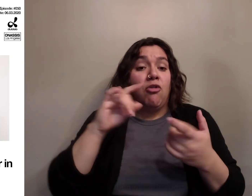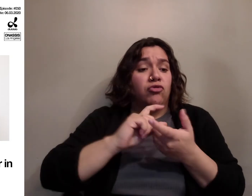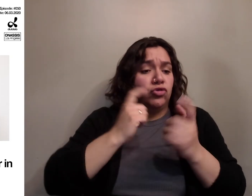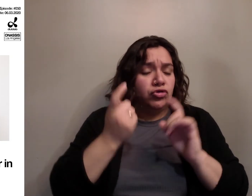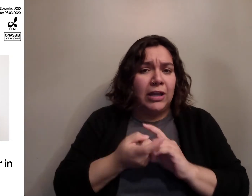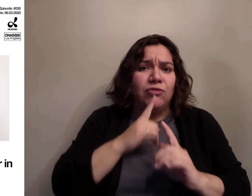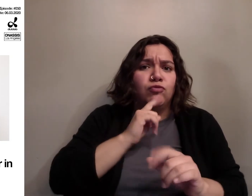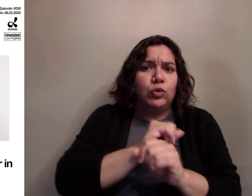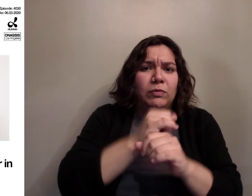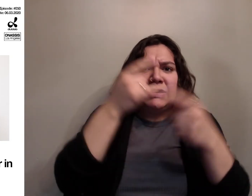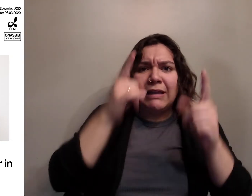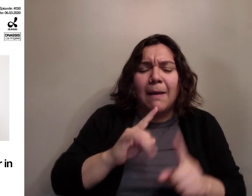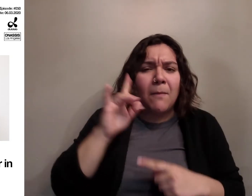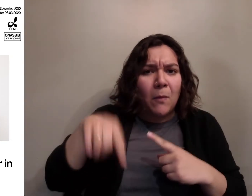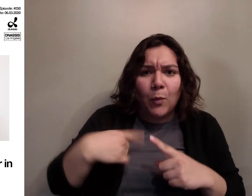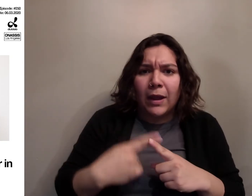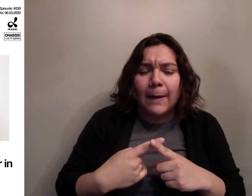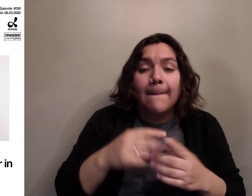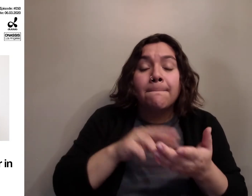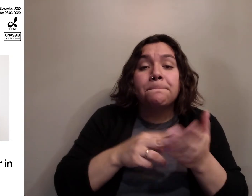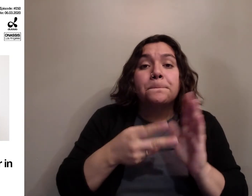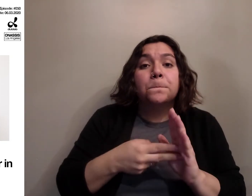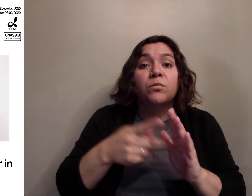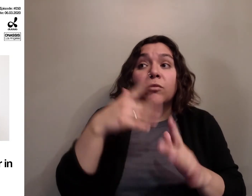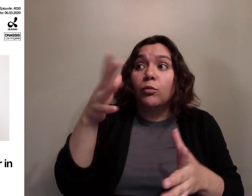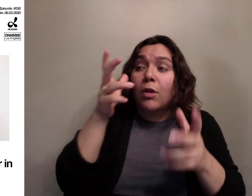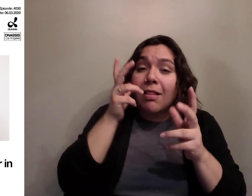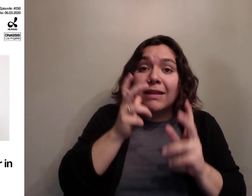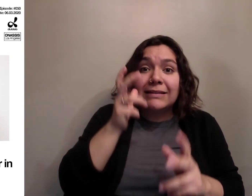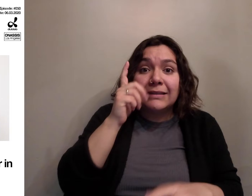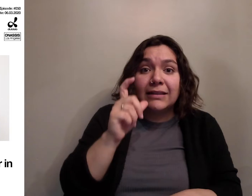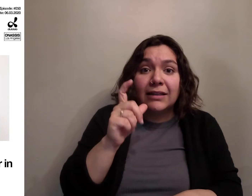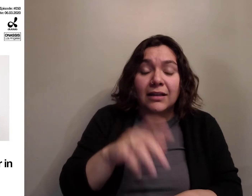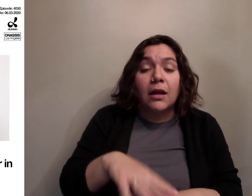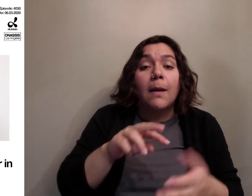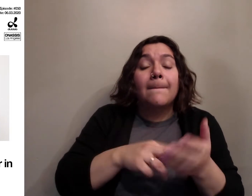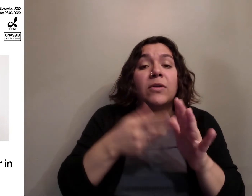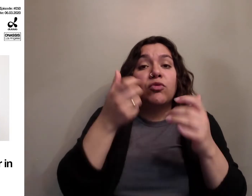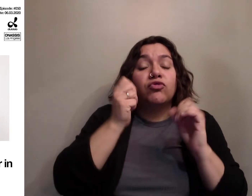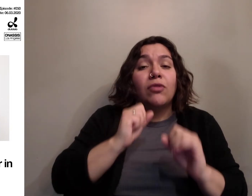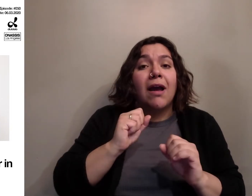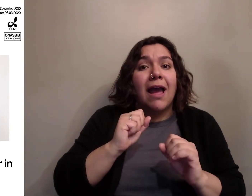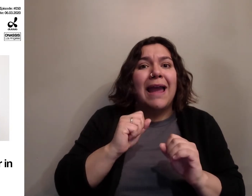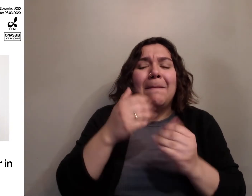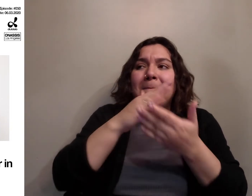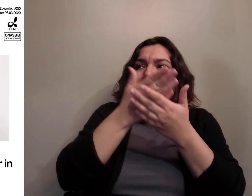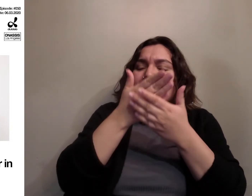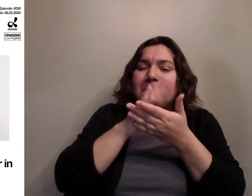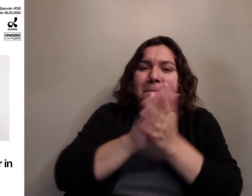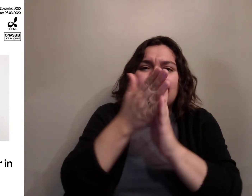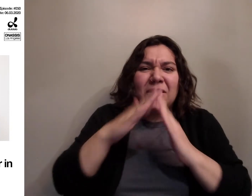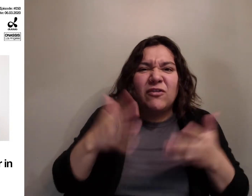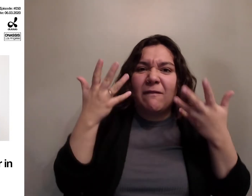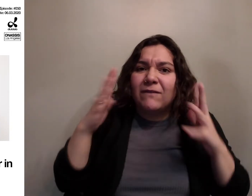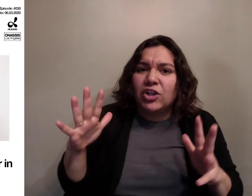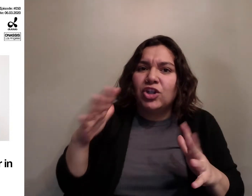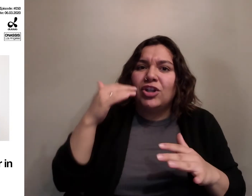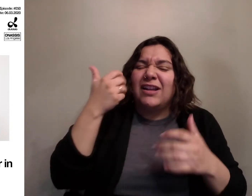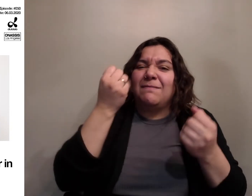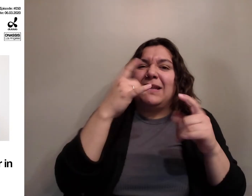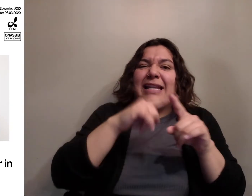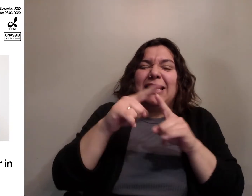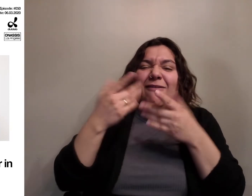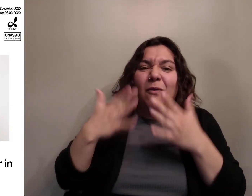people? At what point is the change going to actually take place? And you're going to listen. We